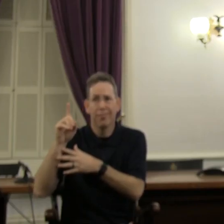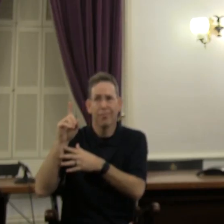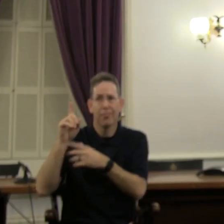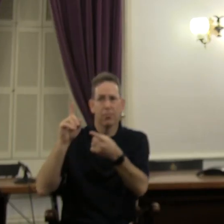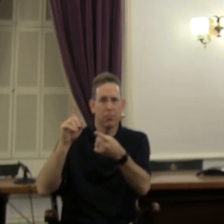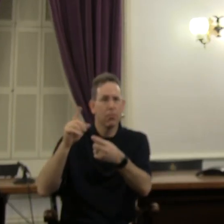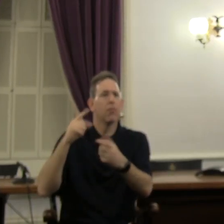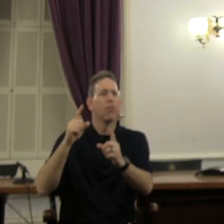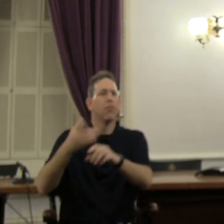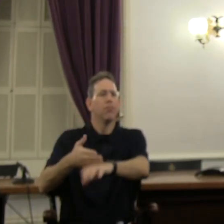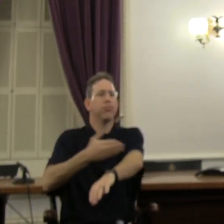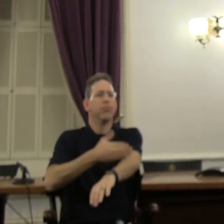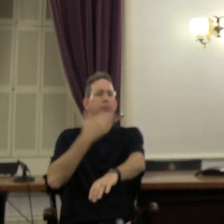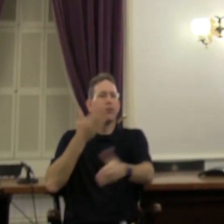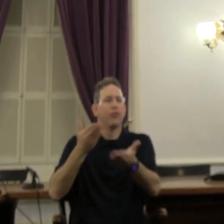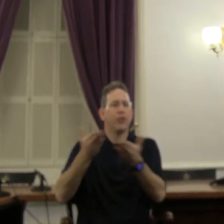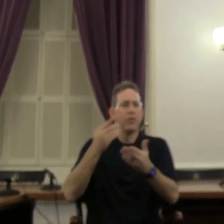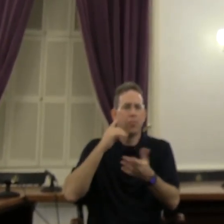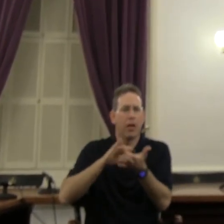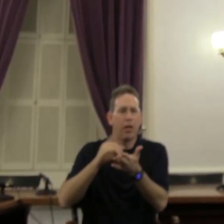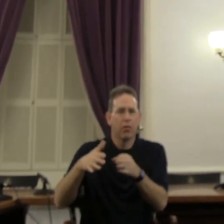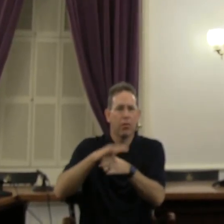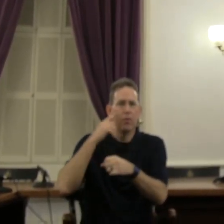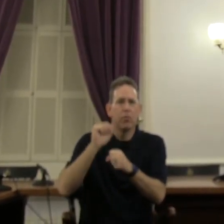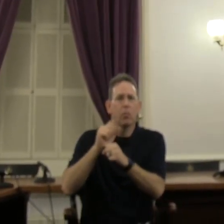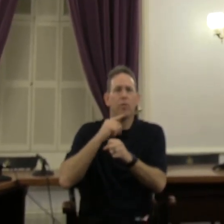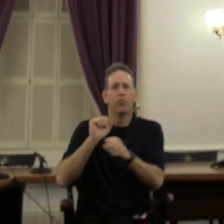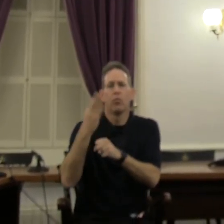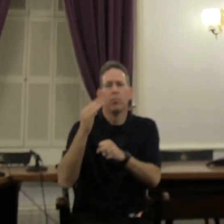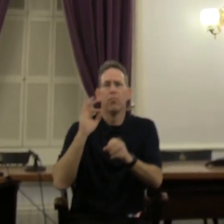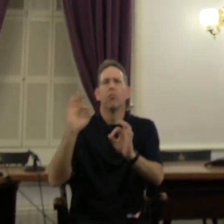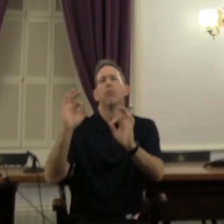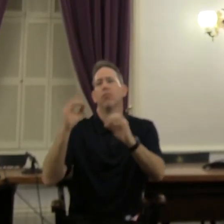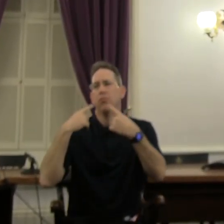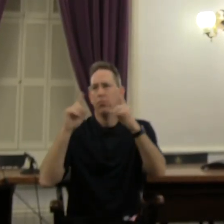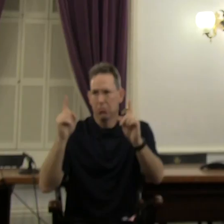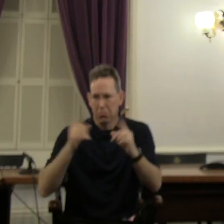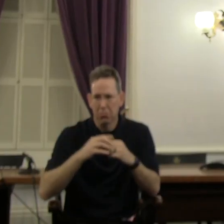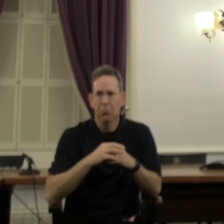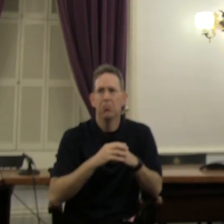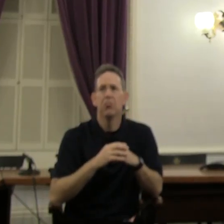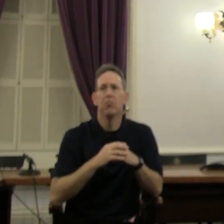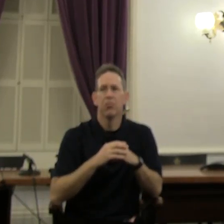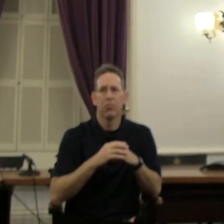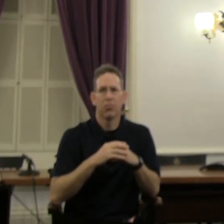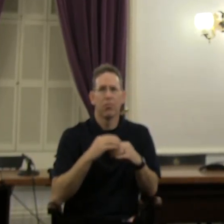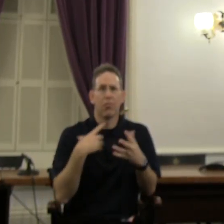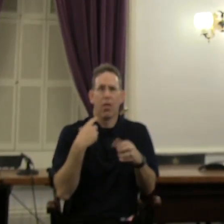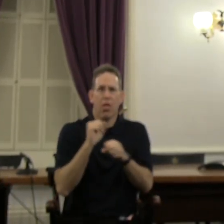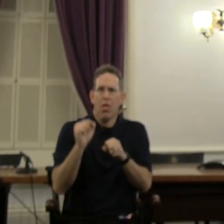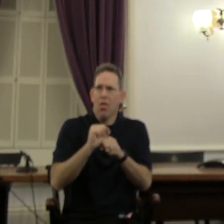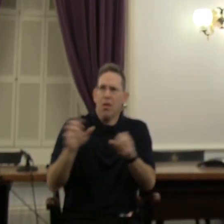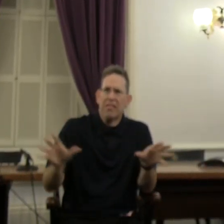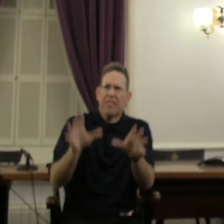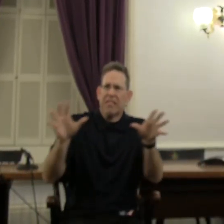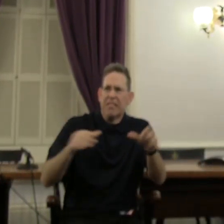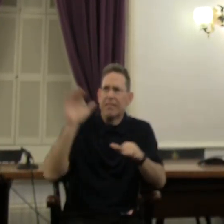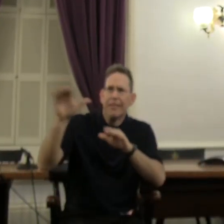that on January 1st, 2018, enhancements to the Medicaid for Working Persons with Disabilities